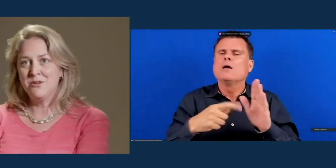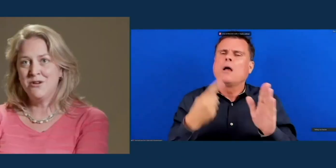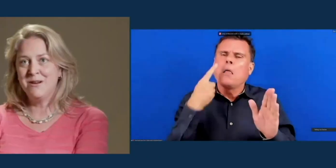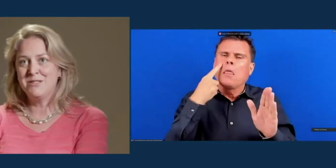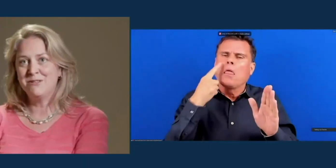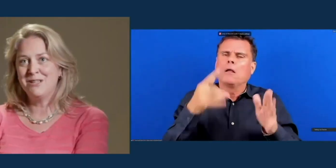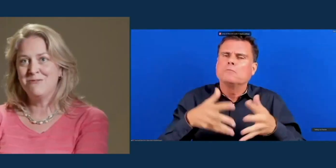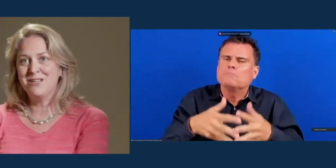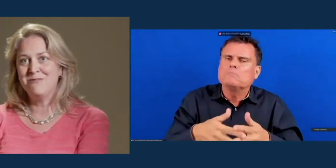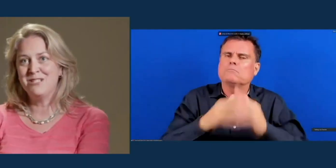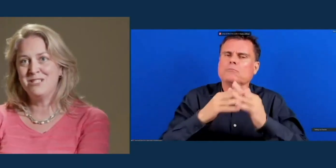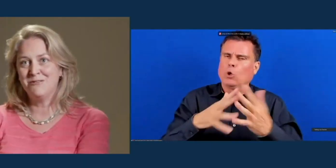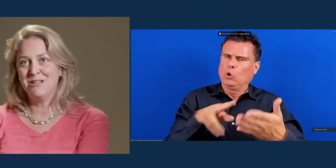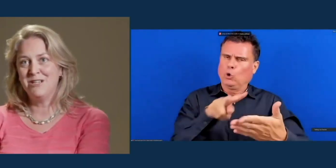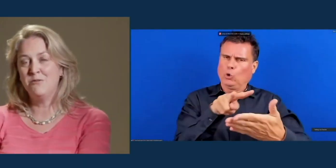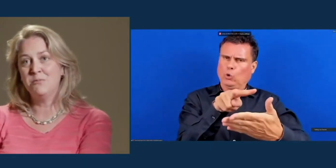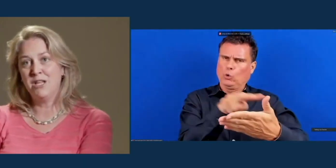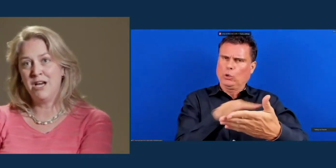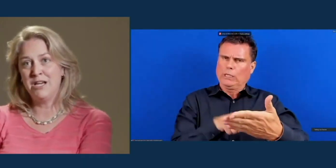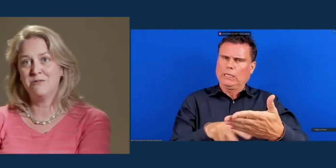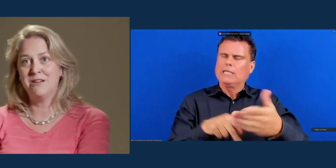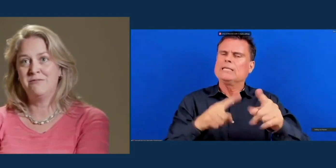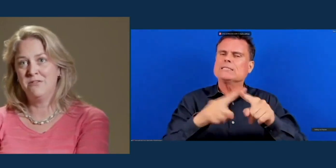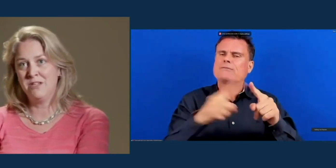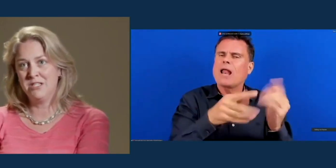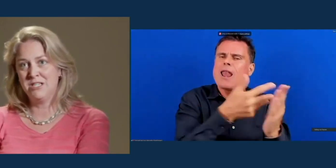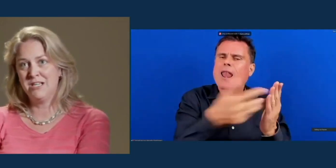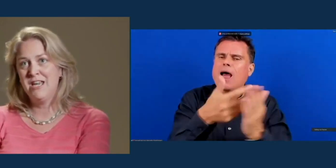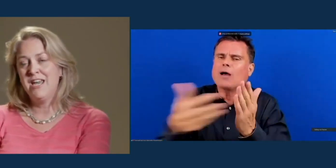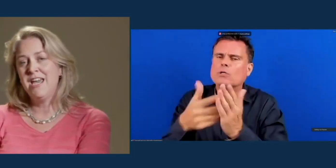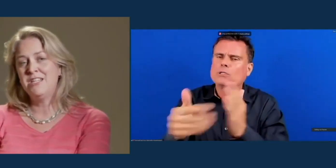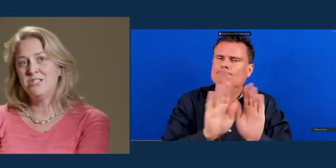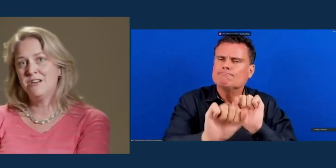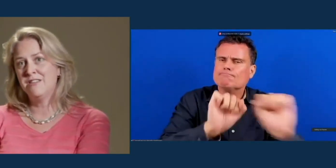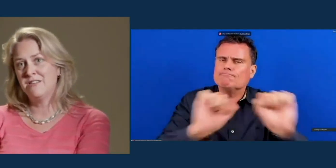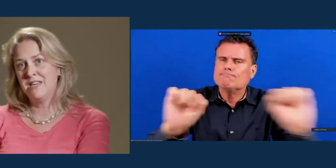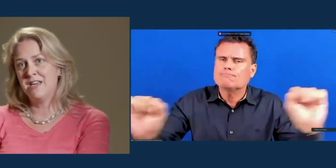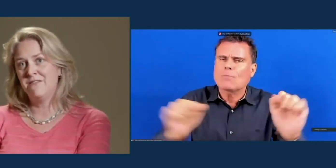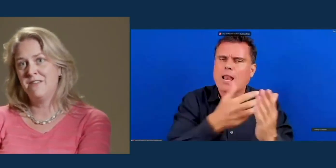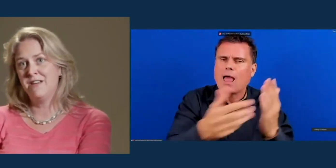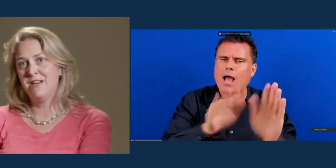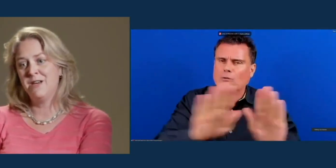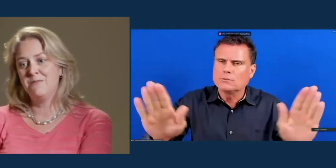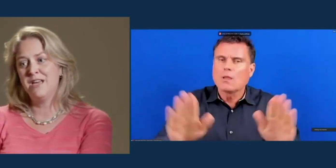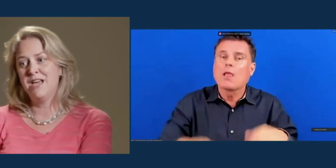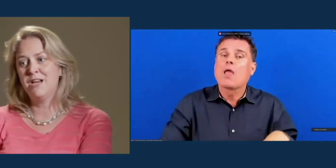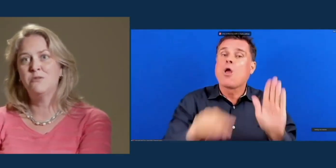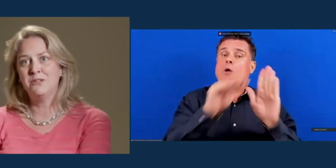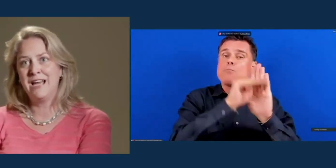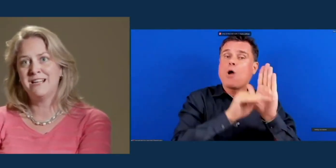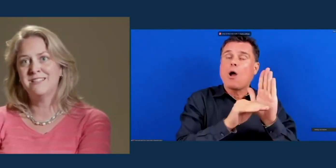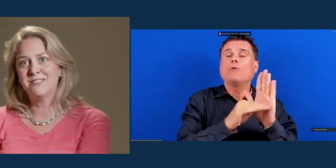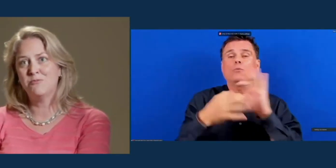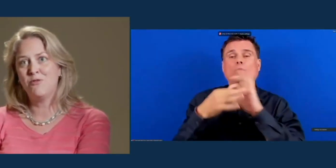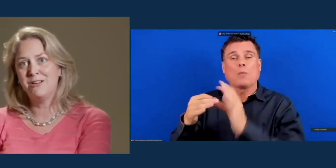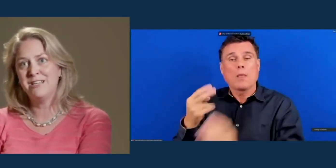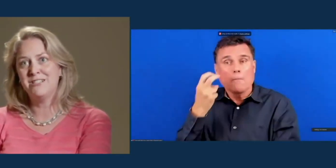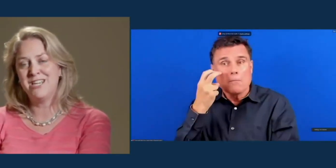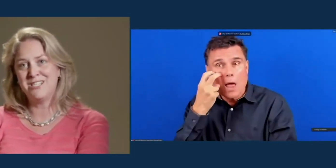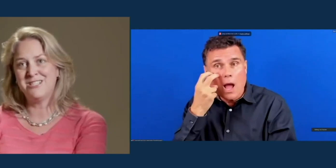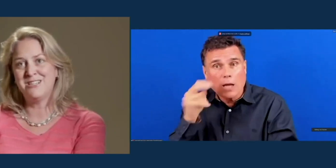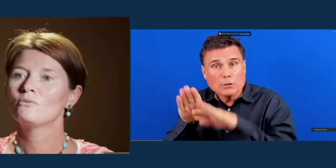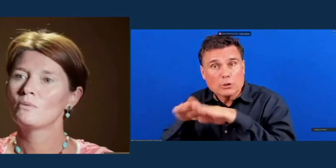This program is really working with children who are blind or have low vision and ensuring that they have equitable access to